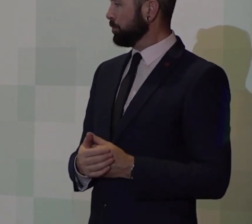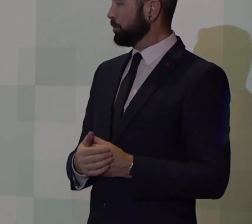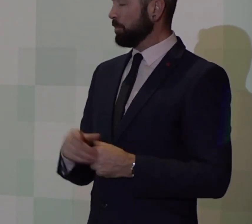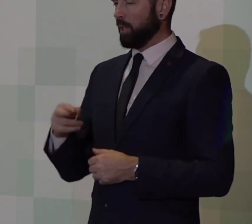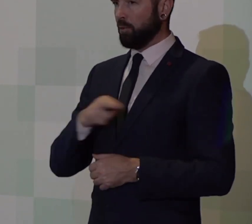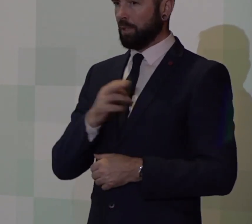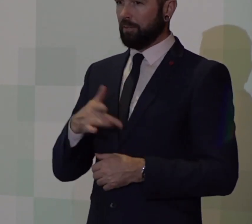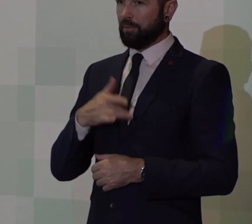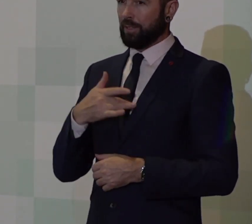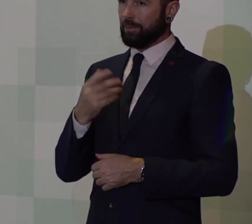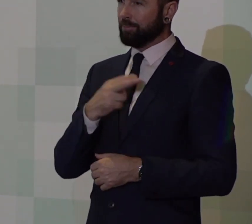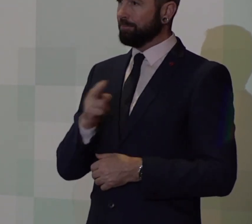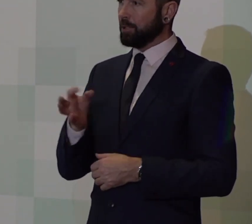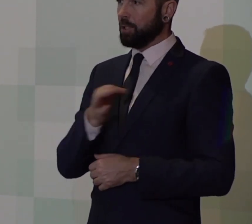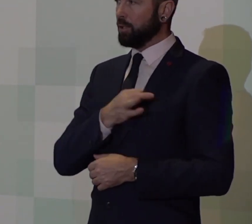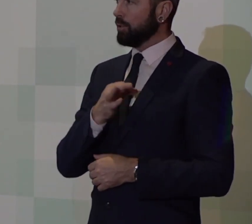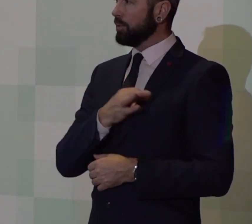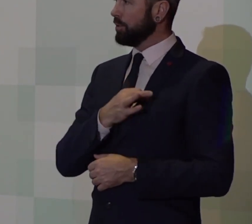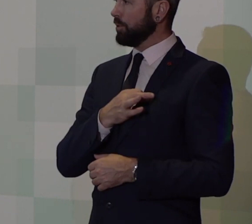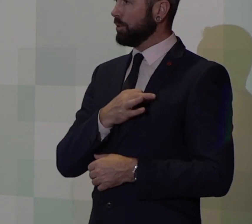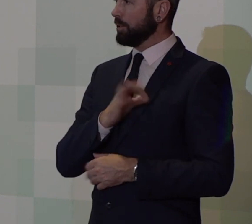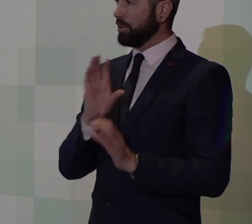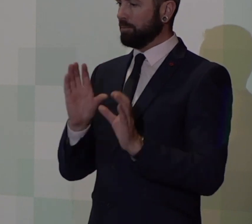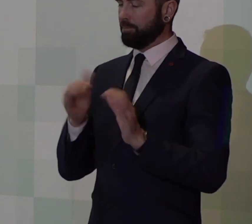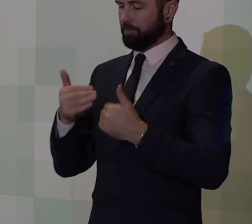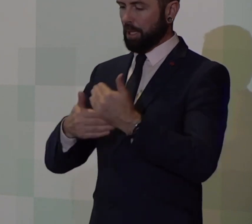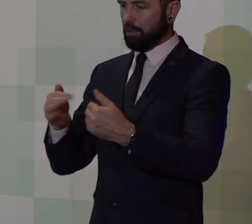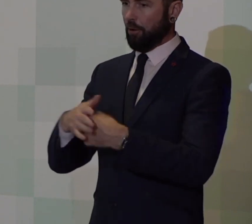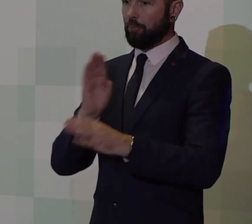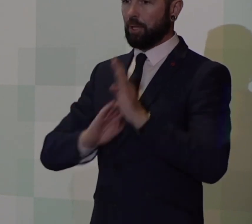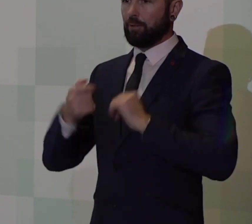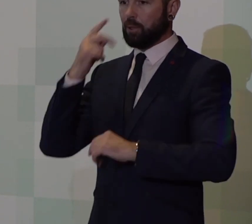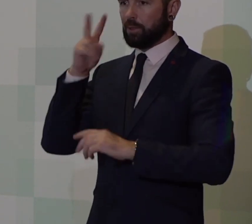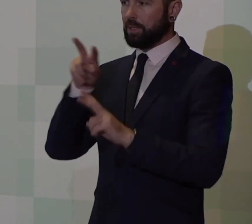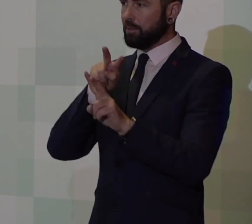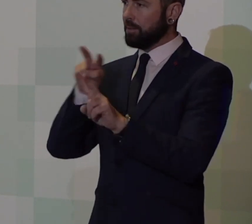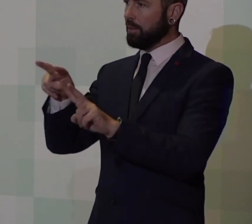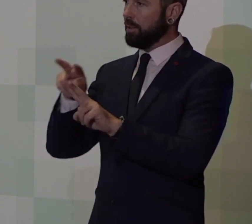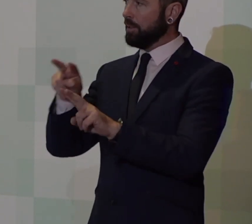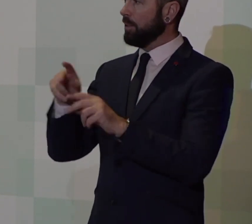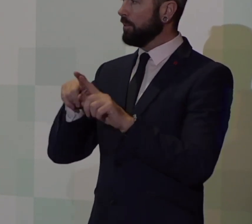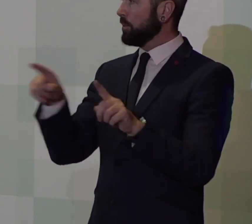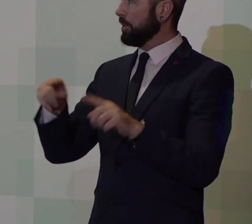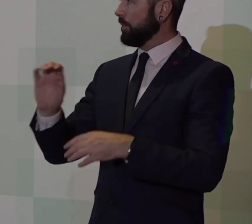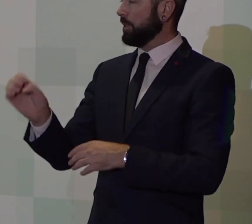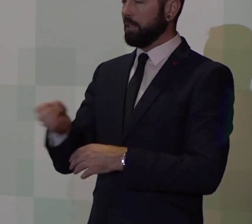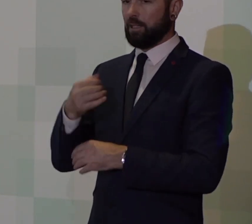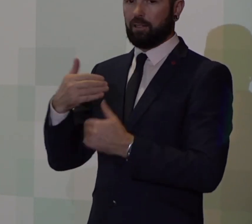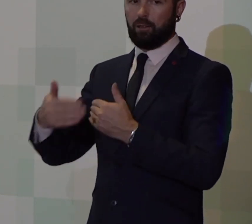very unfortunate pattern of behavior that we see from very early